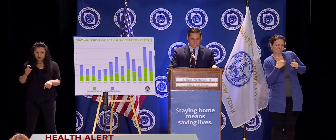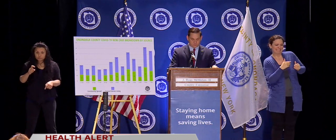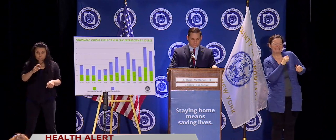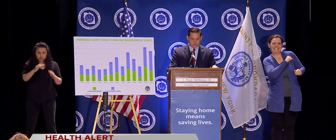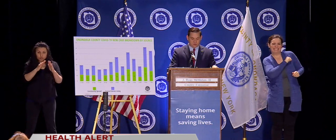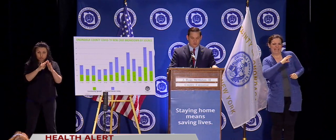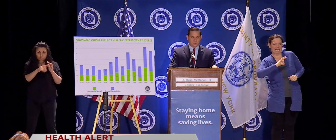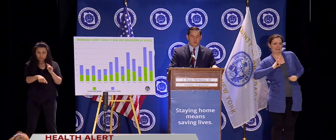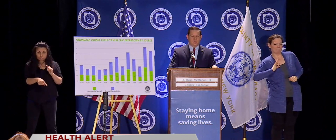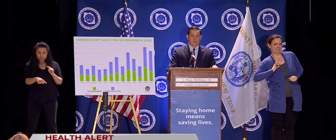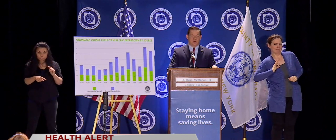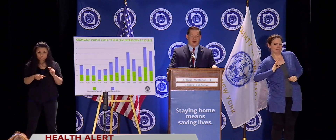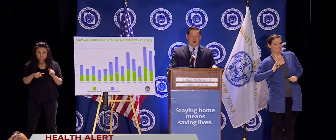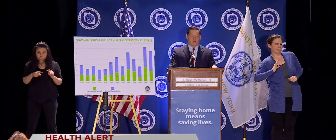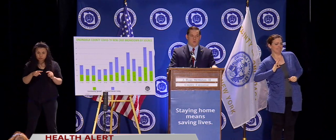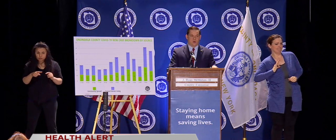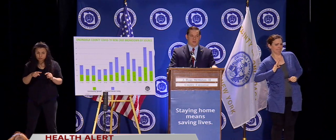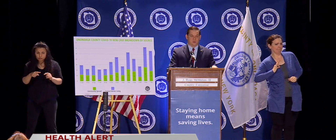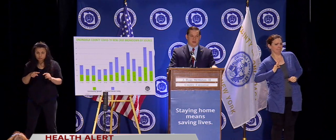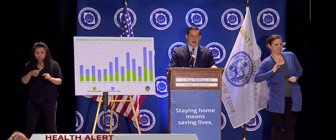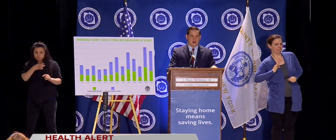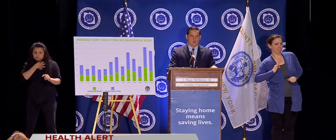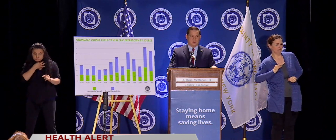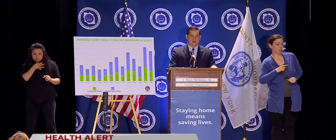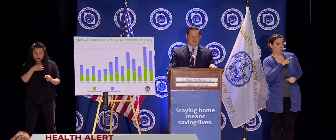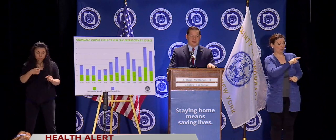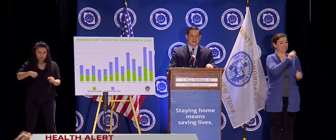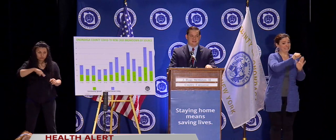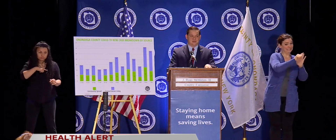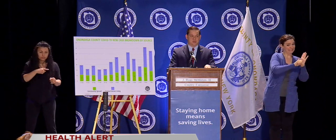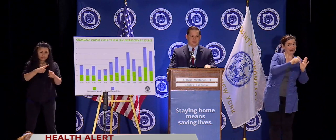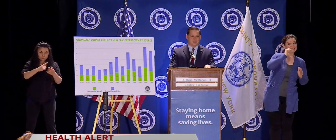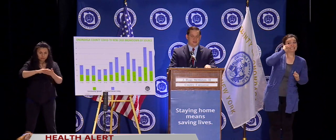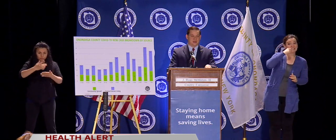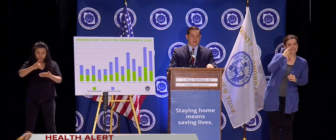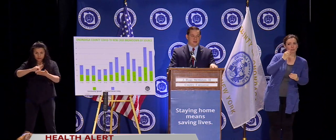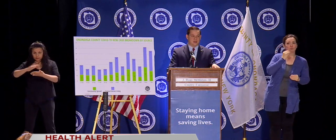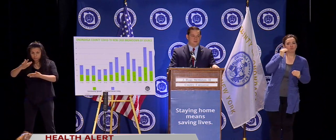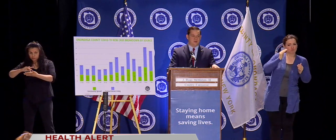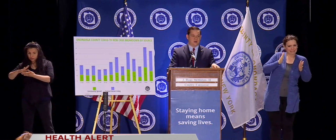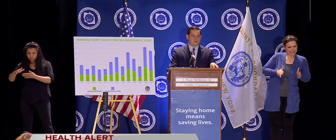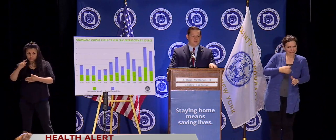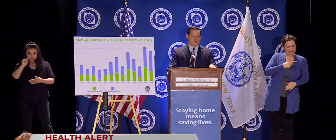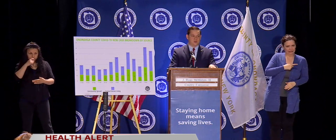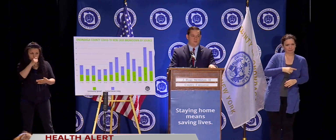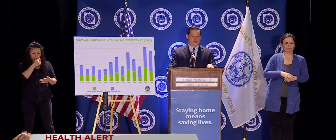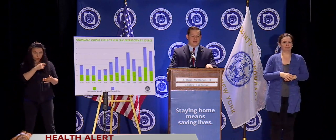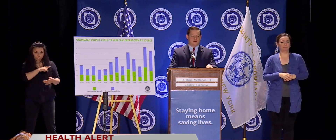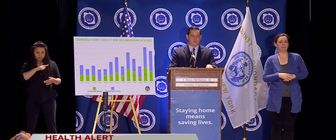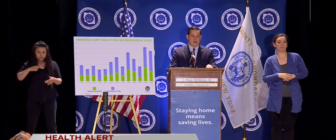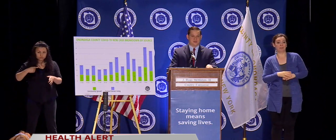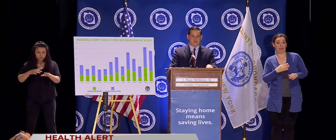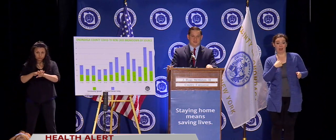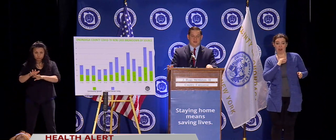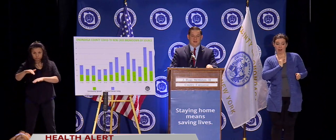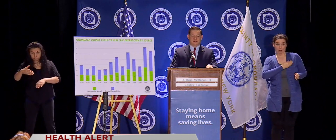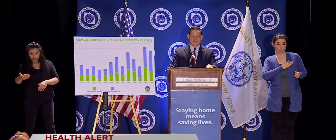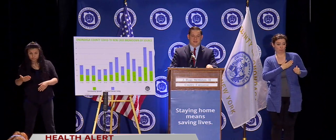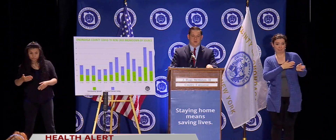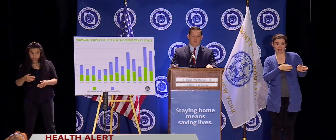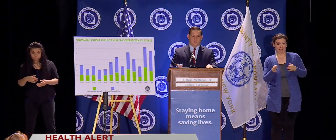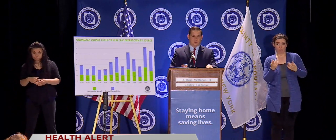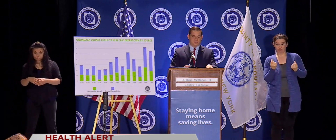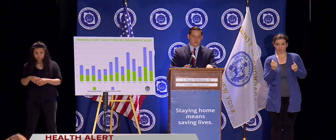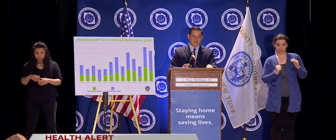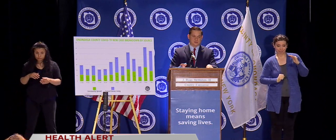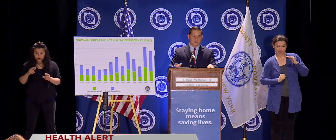forward. We are now working right now on capacity planning in various nursing homes that have capacity to